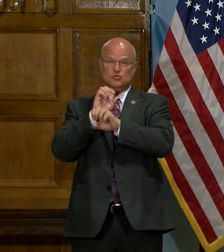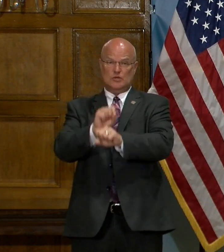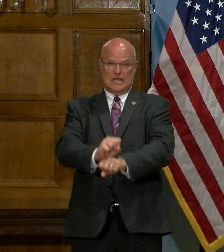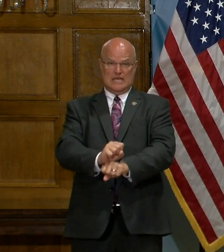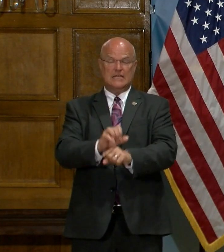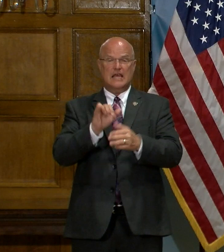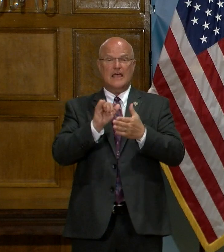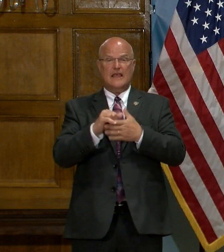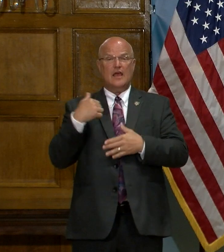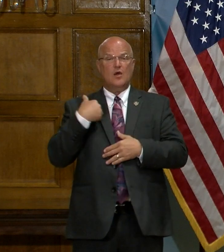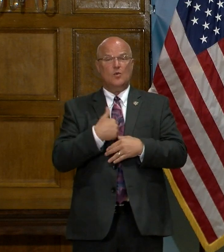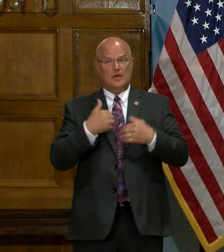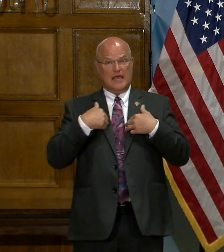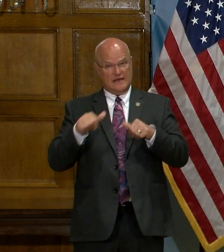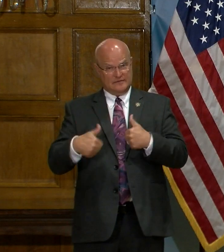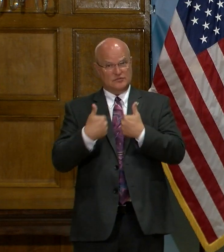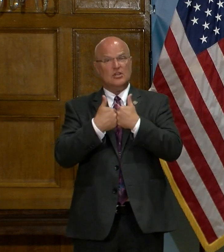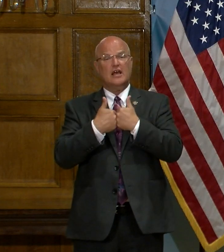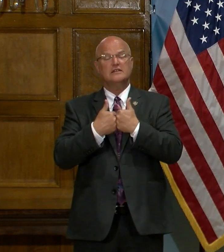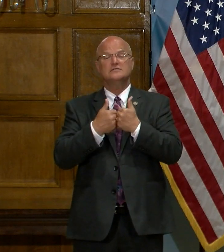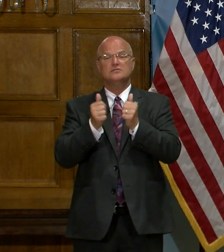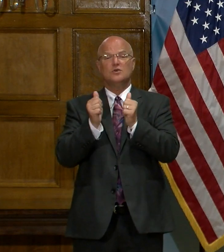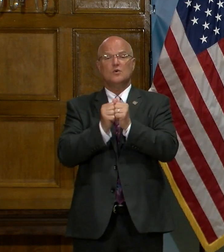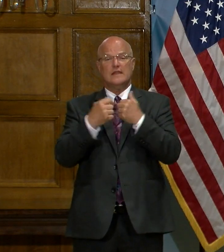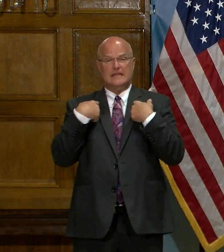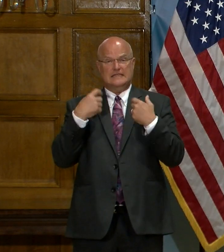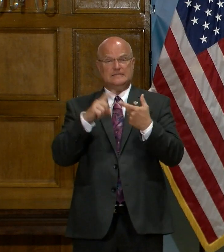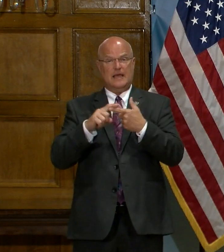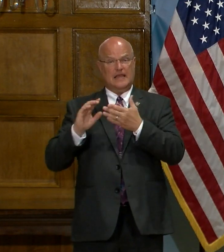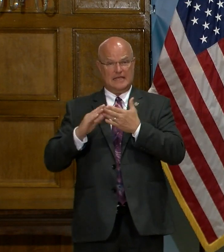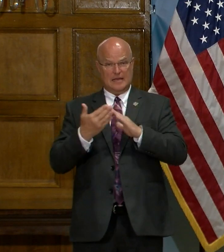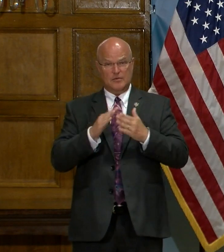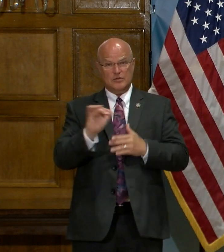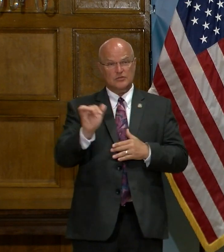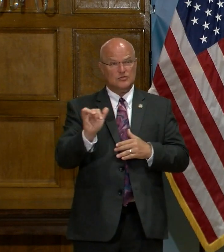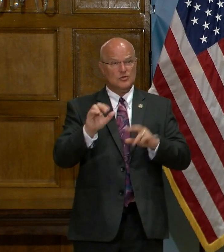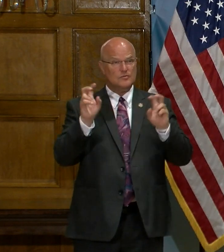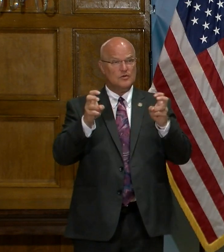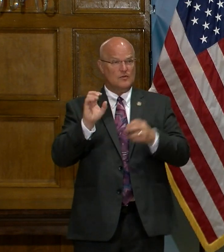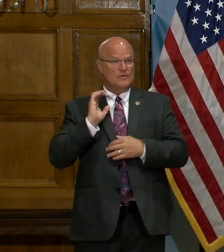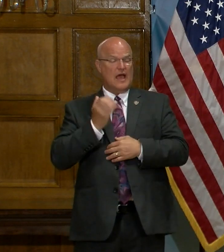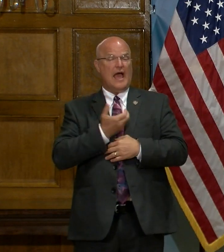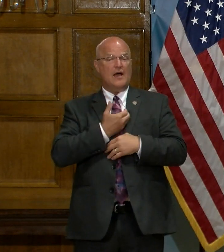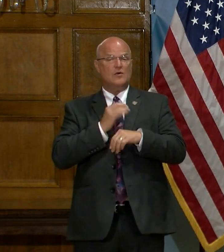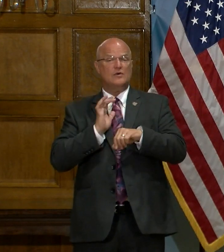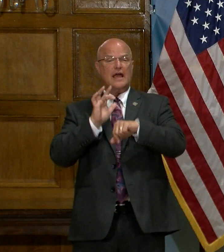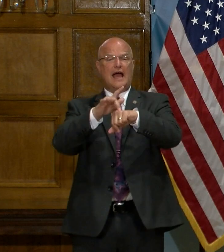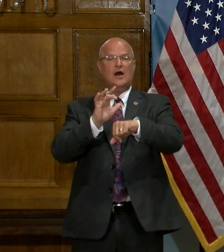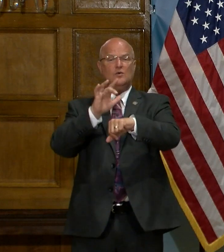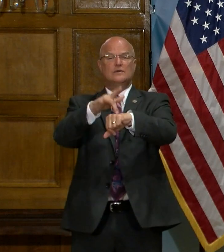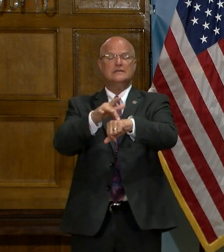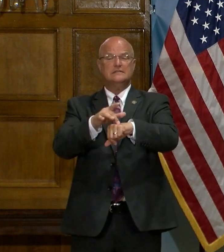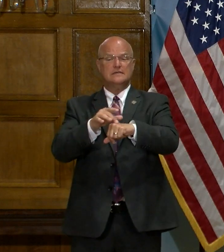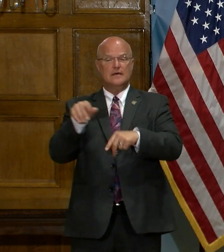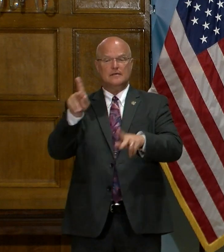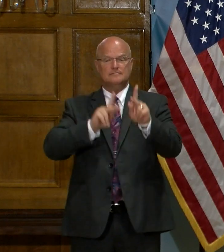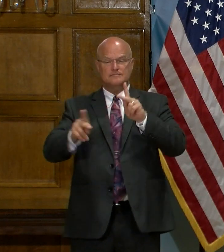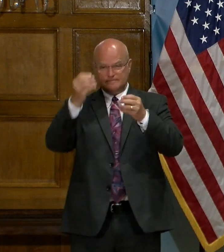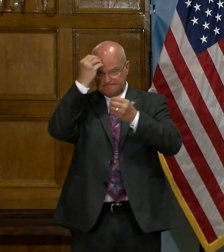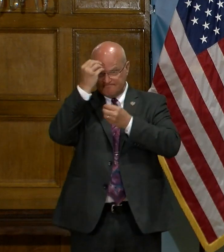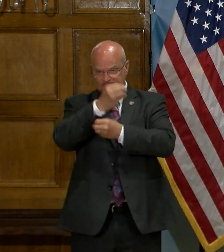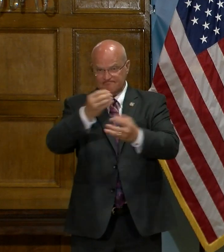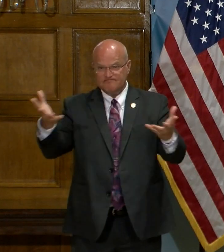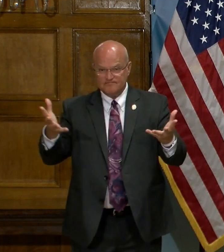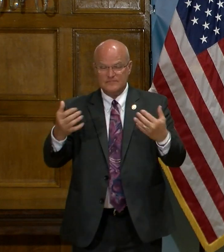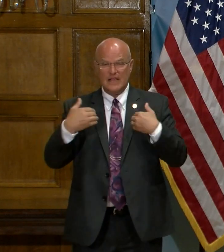trend that we do have challenges in the Hispanic community in terms of our outreach, making them aware,